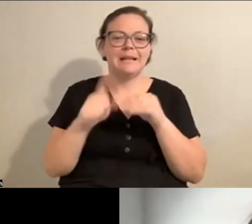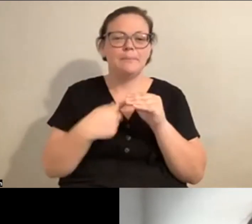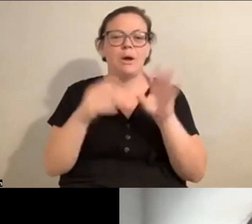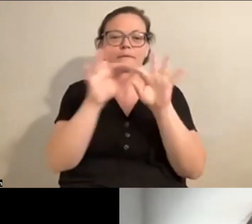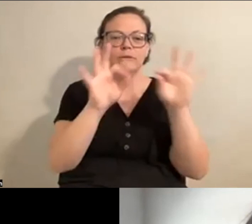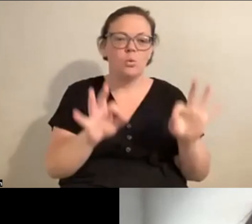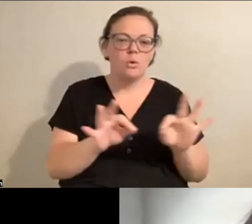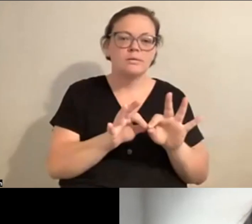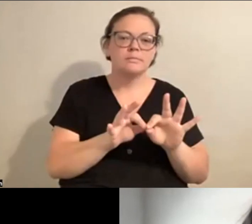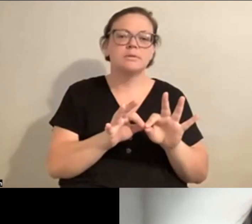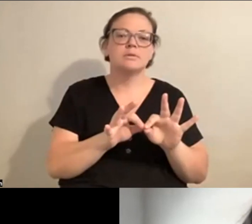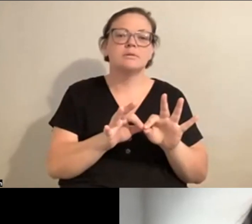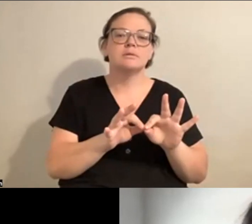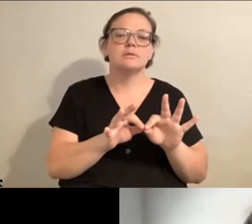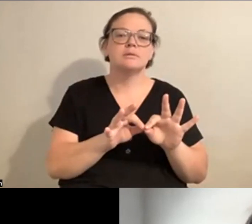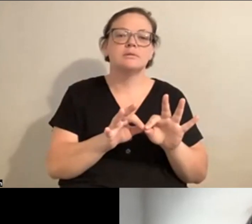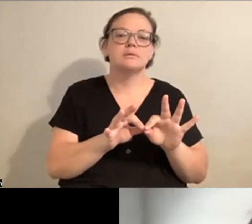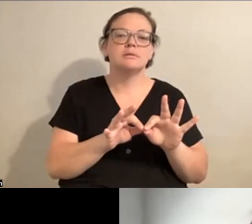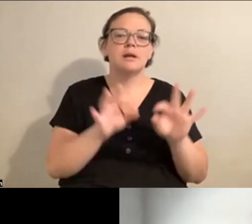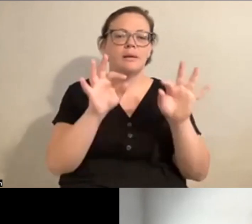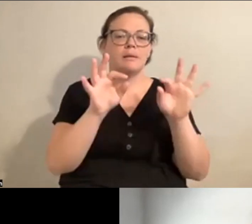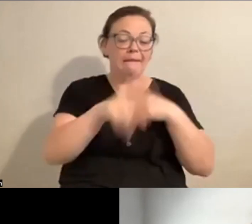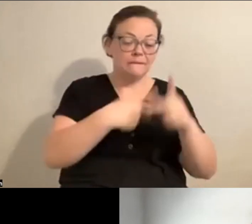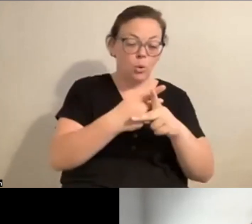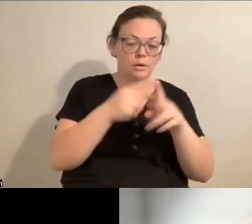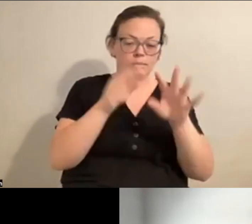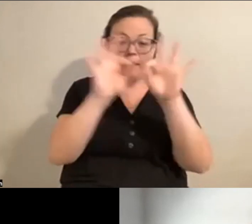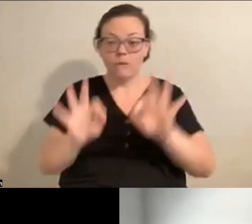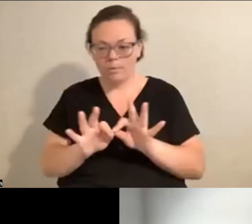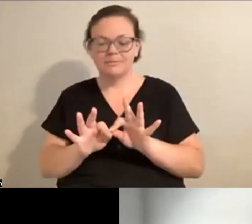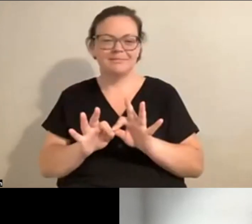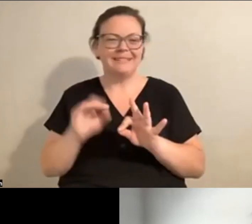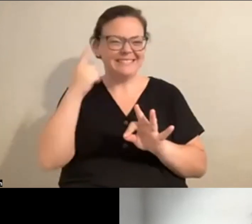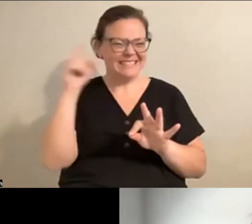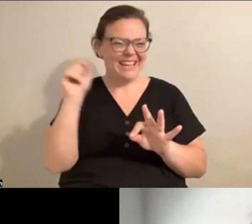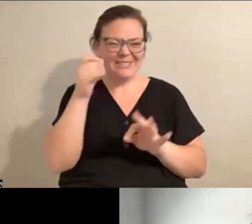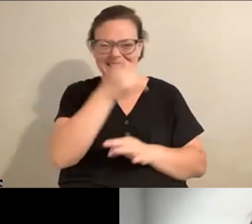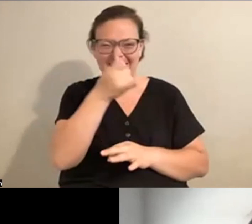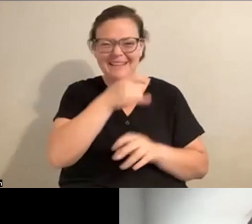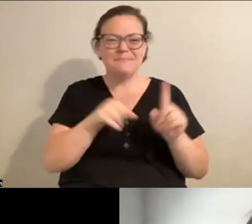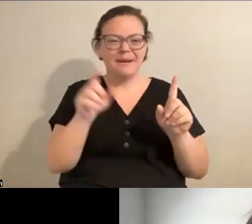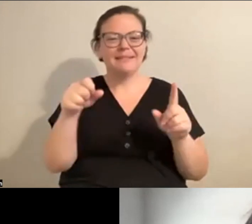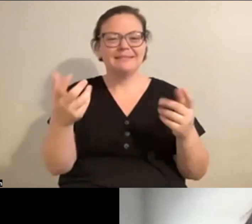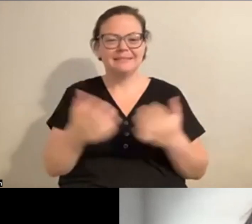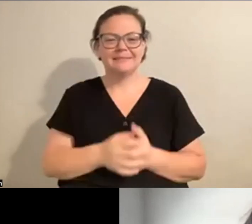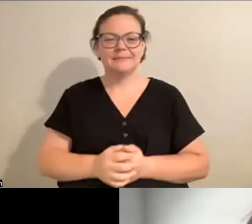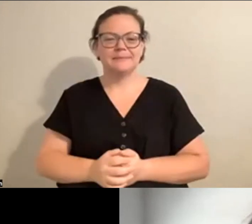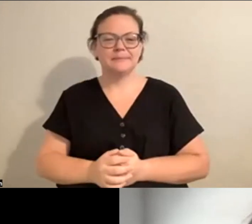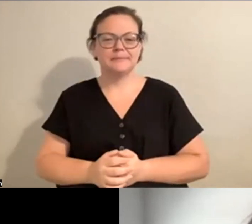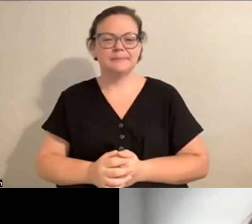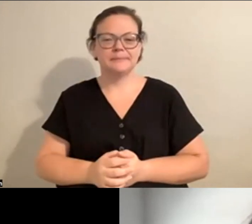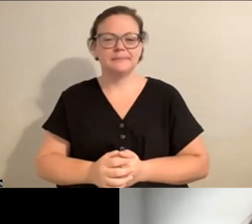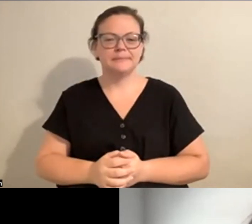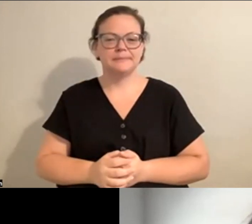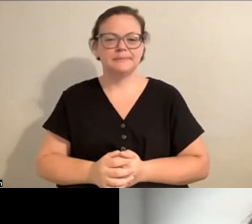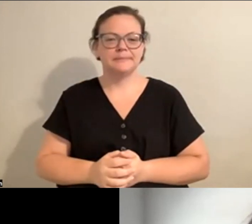forms and like the form of forms, which sounds really silly, but like all of omission. It's